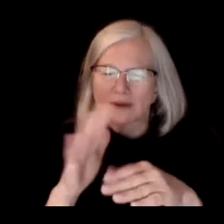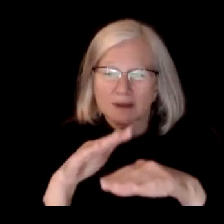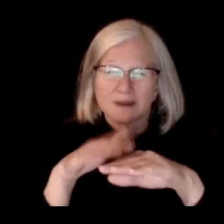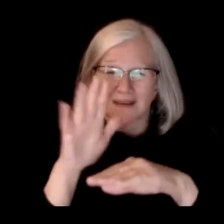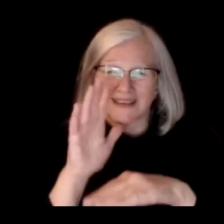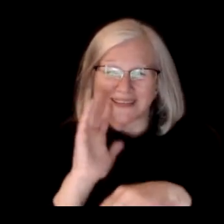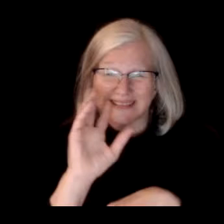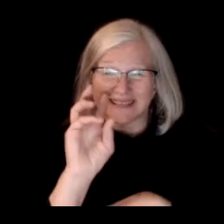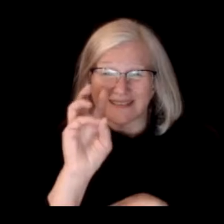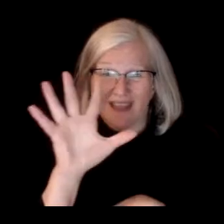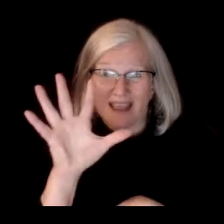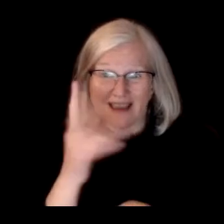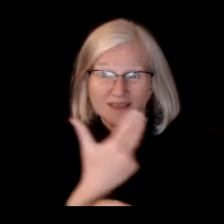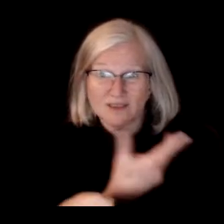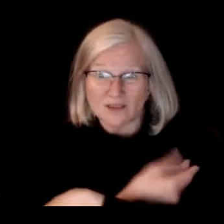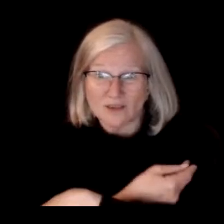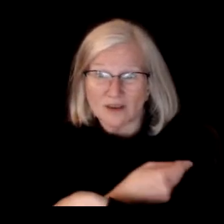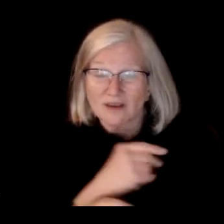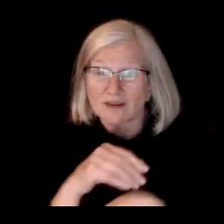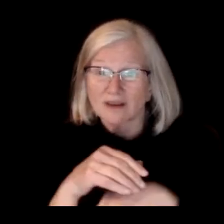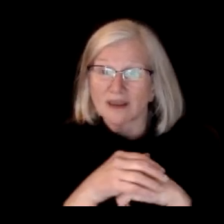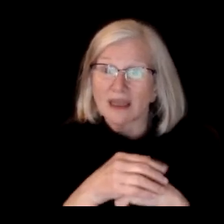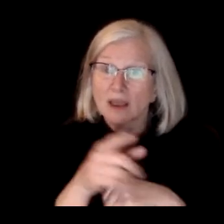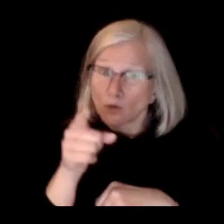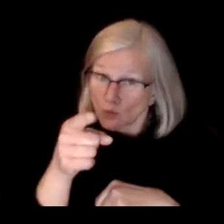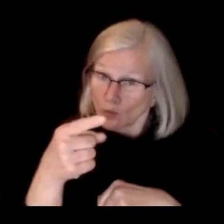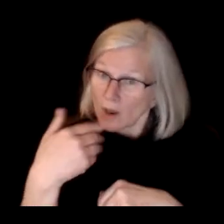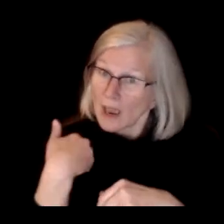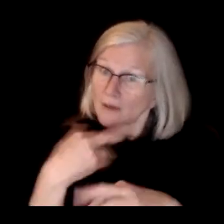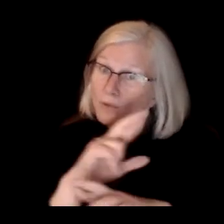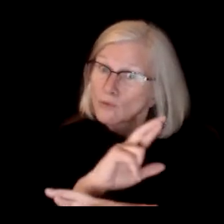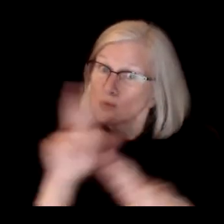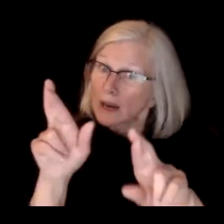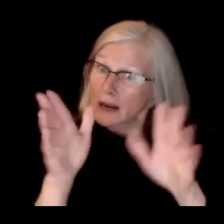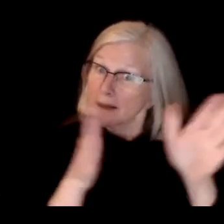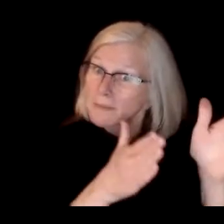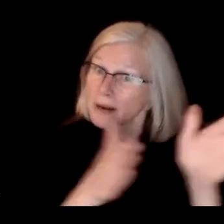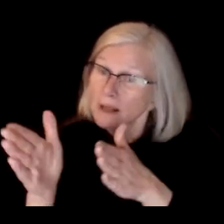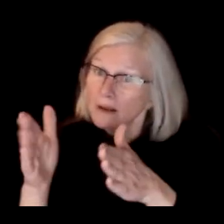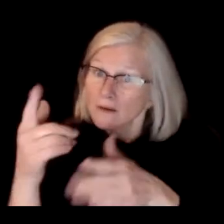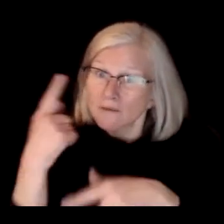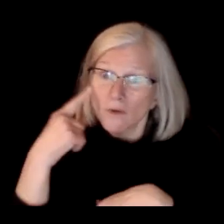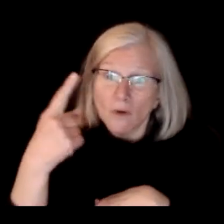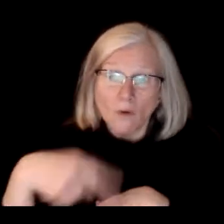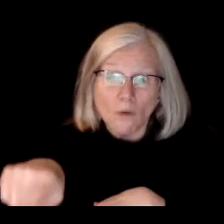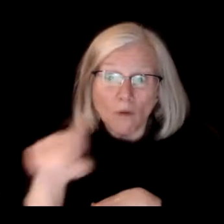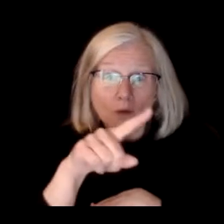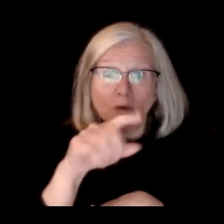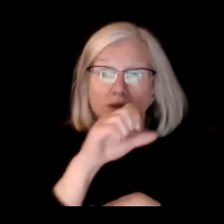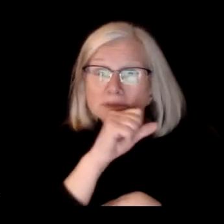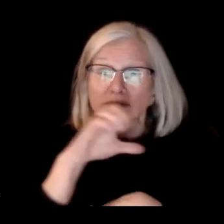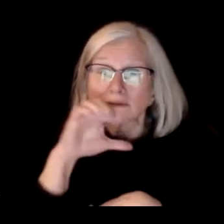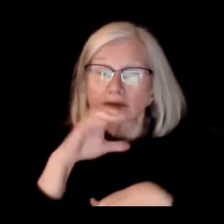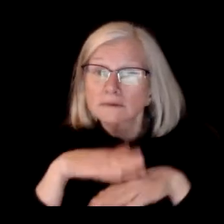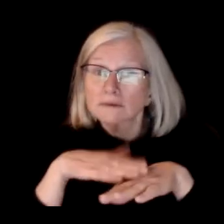their provider with requests for vaccine? I mean, especially with vaccine in short supply, are we even ready to throw it open like we just